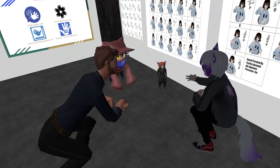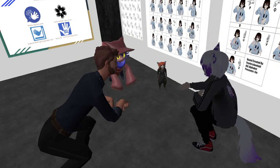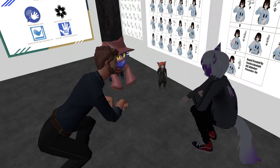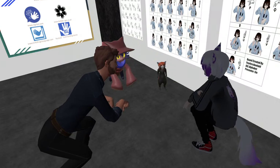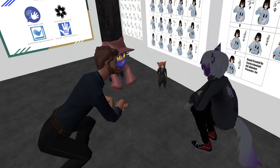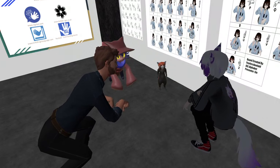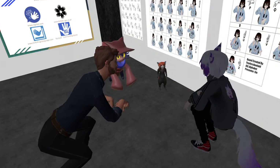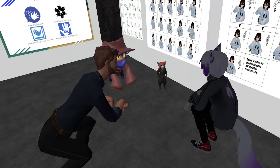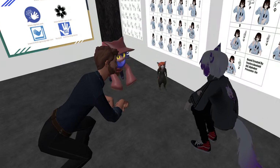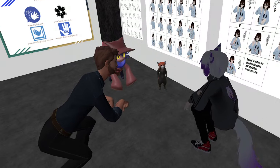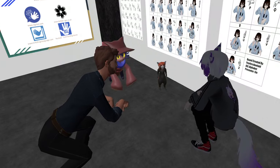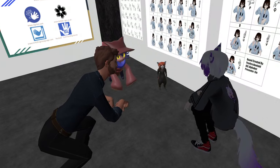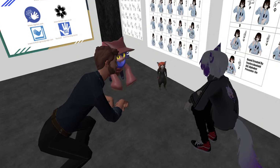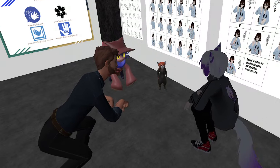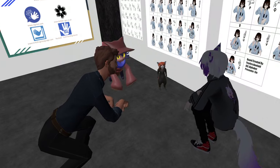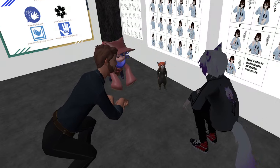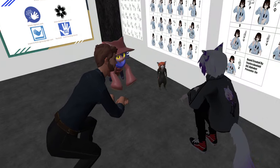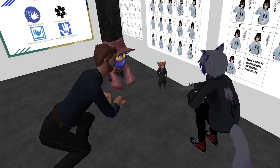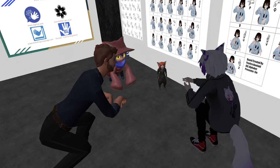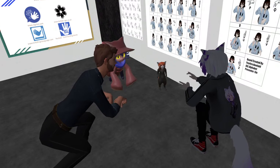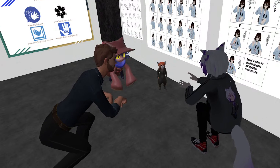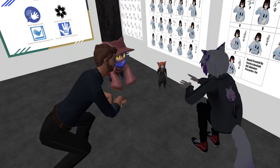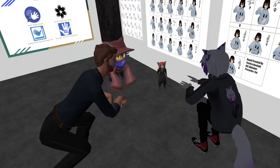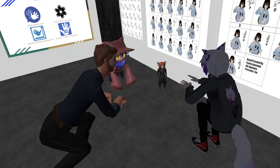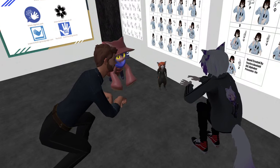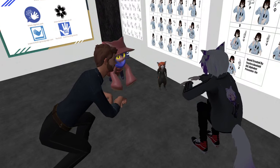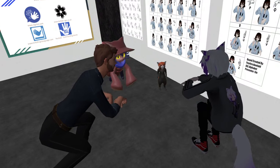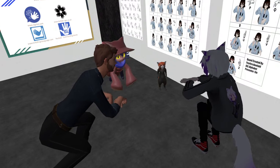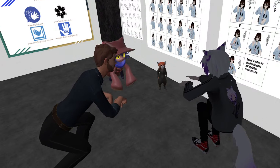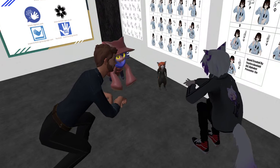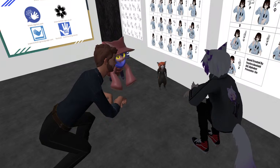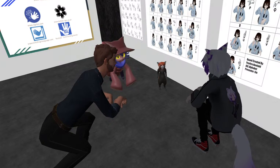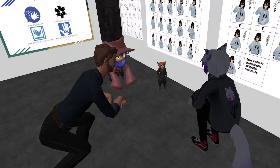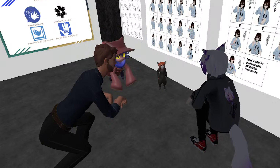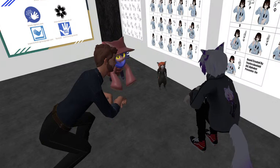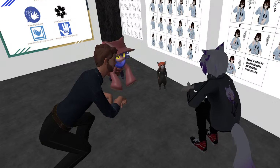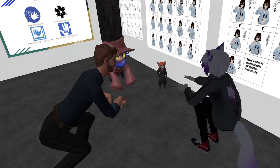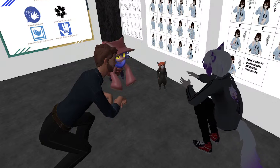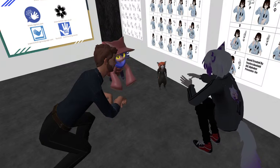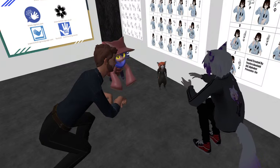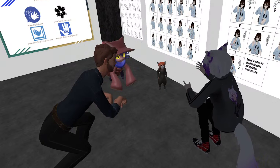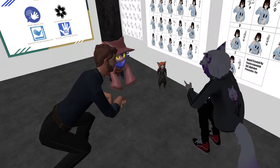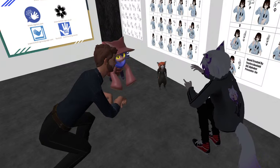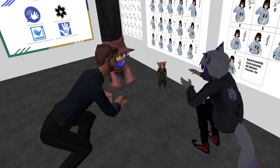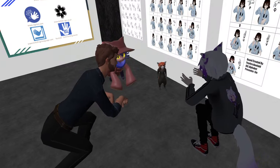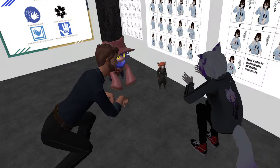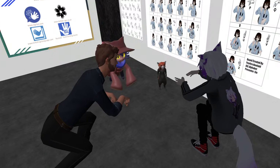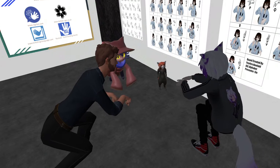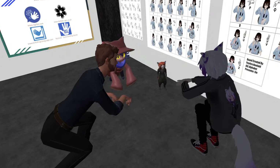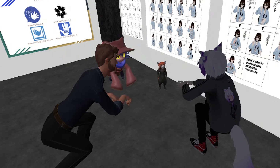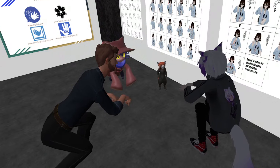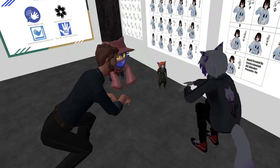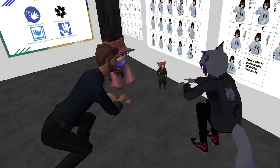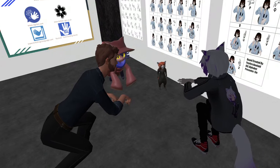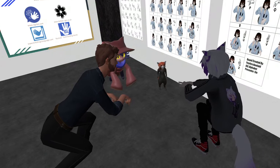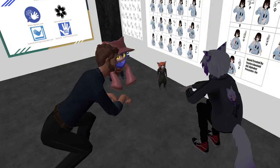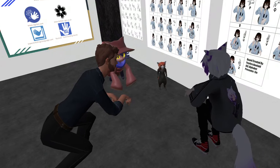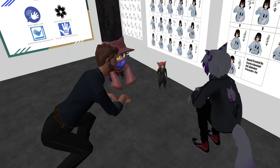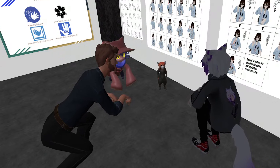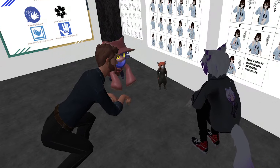or hard of hearing, a lot of the hangout worlds like have like keyboards and stuff like that, so you can actually like tell, you know, guide them over and type